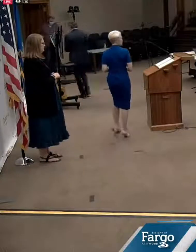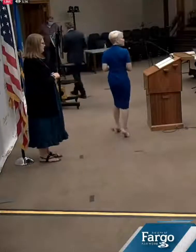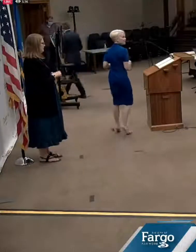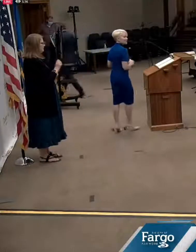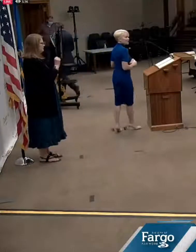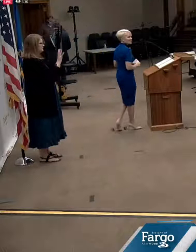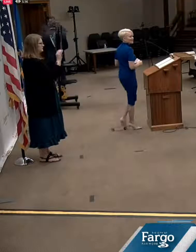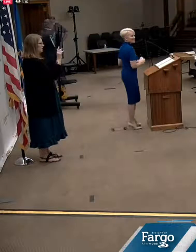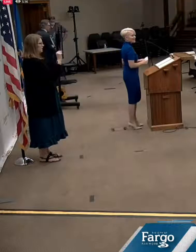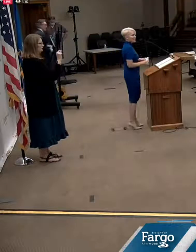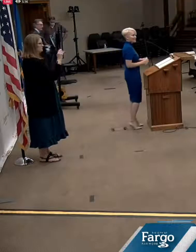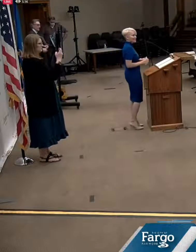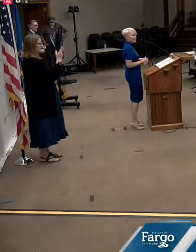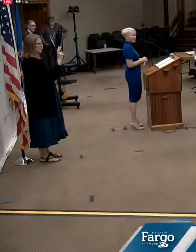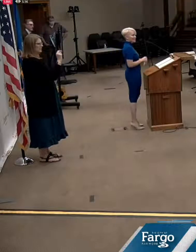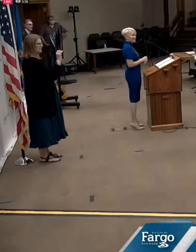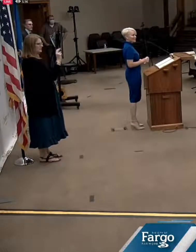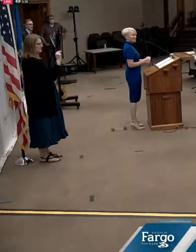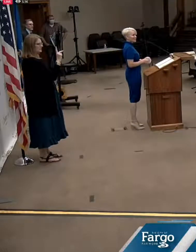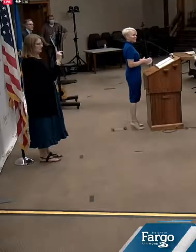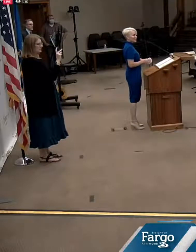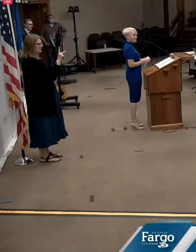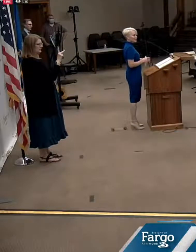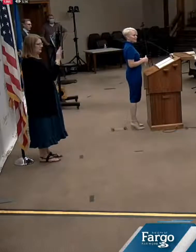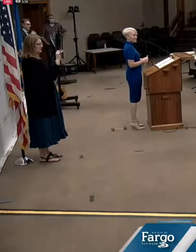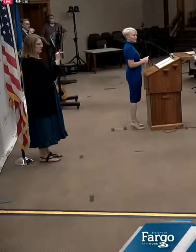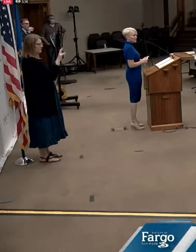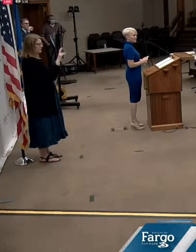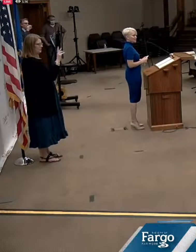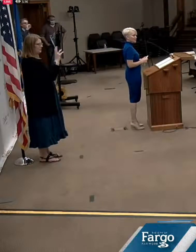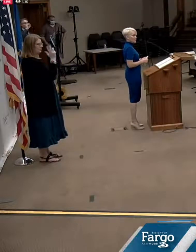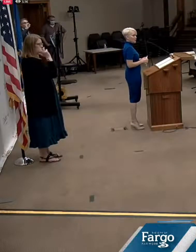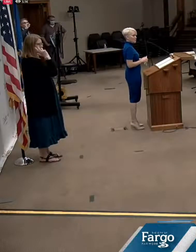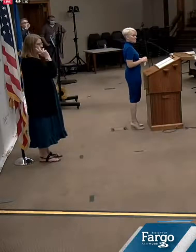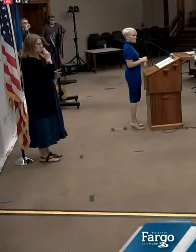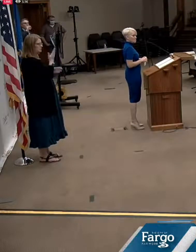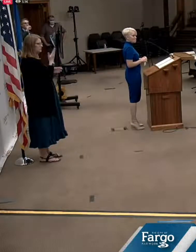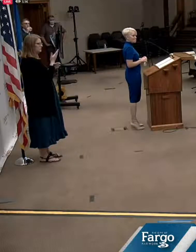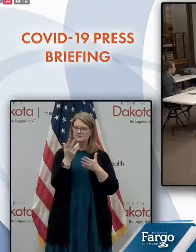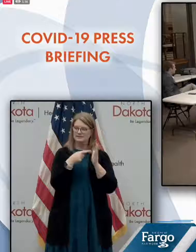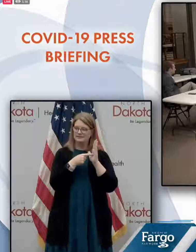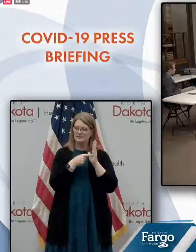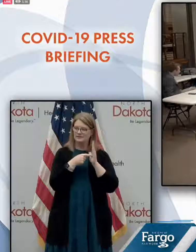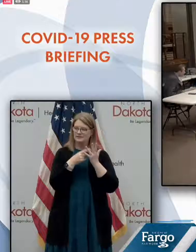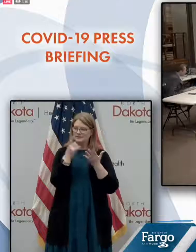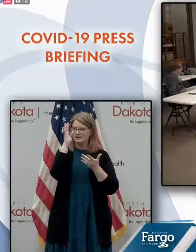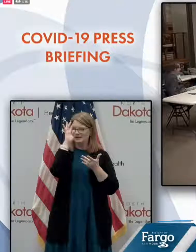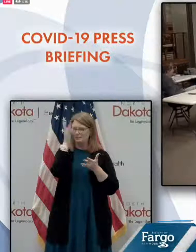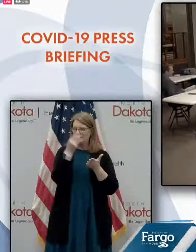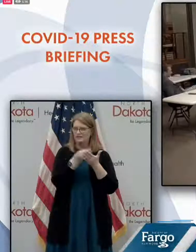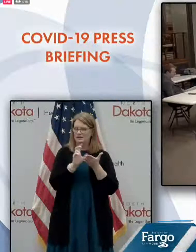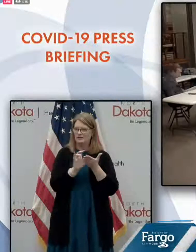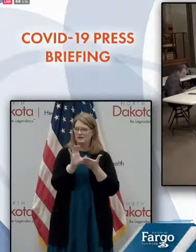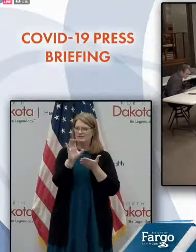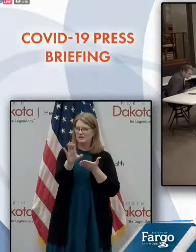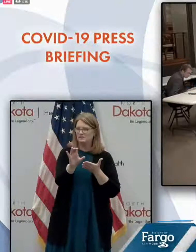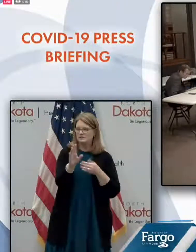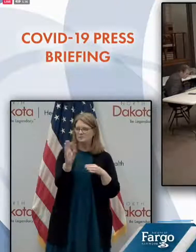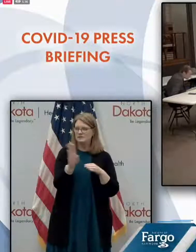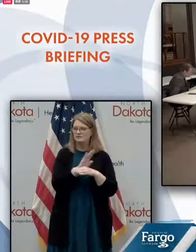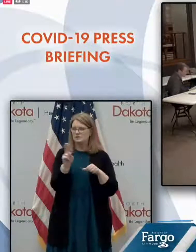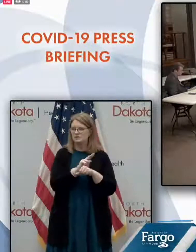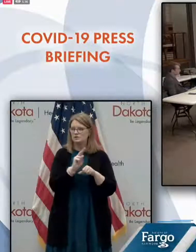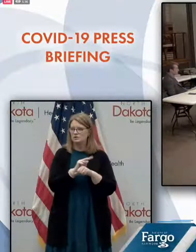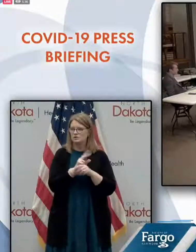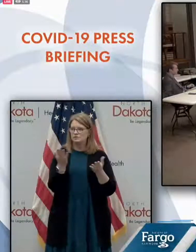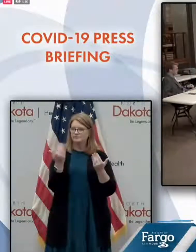Scott Hennon, WZFG KFYR Radio. Can you share some examples of innovative investments that businesses could use to get customers